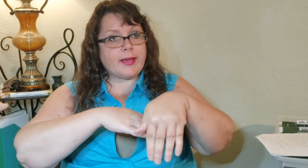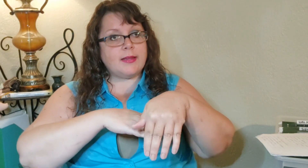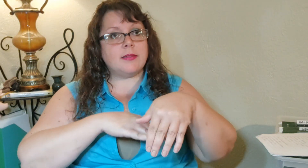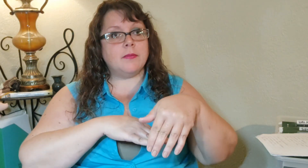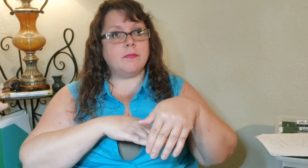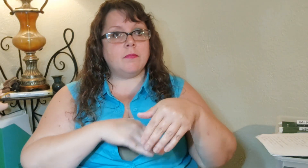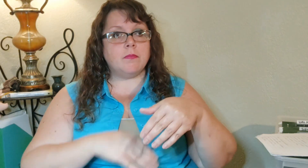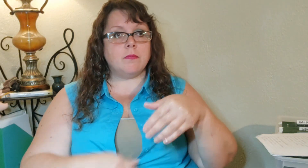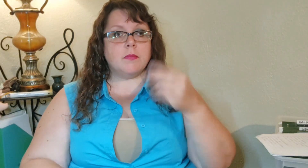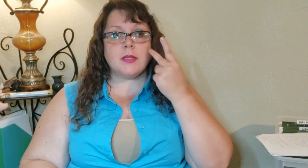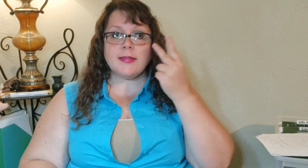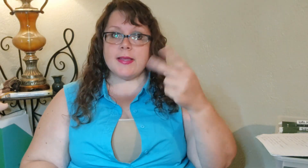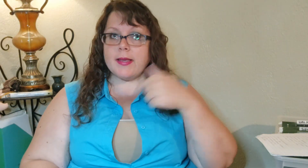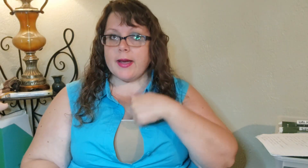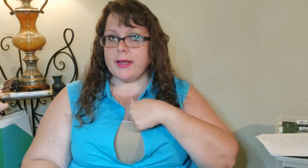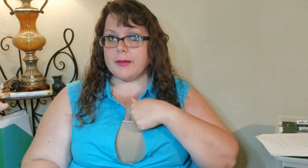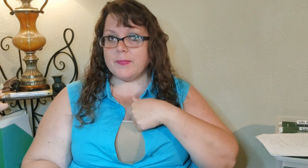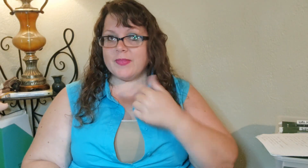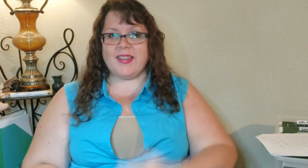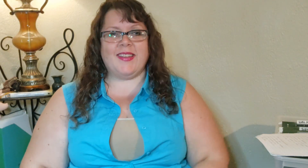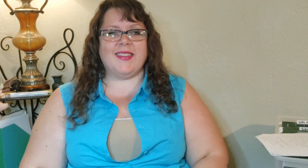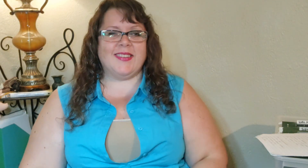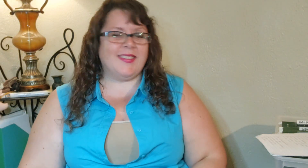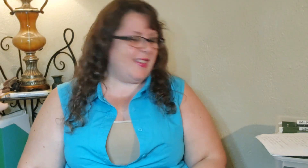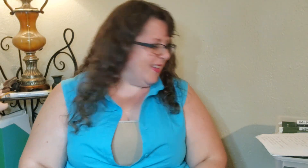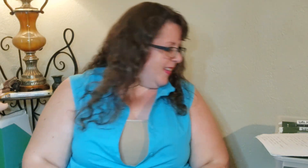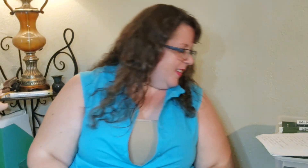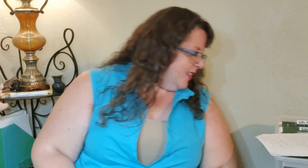night, see I.